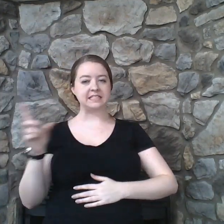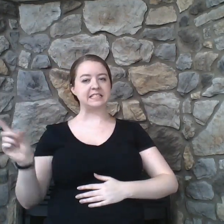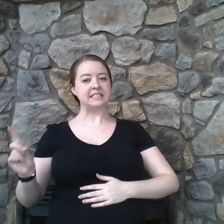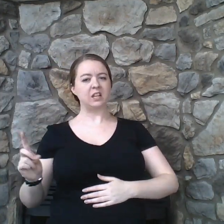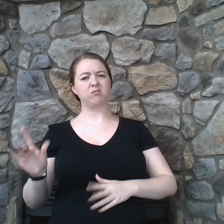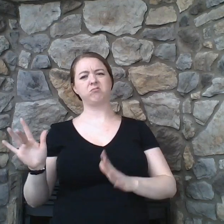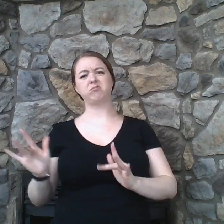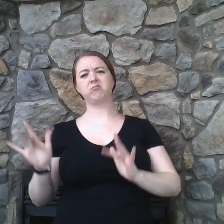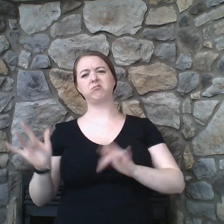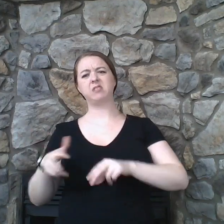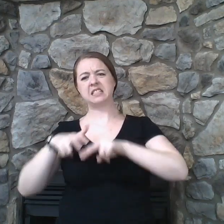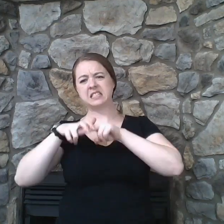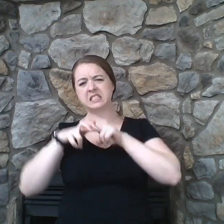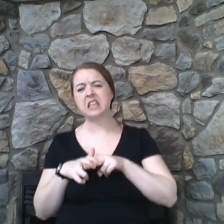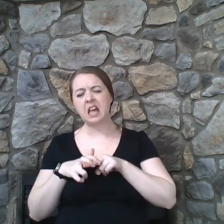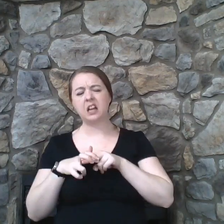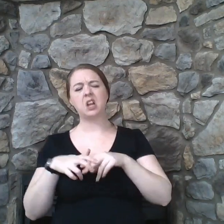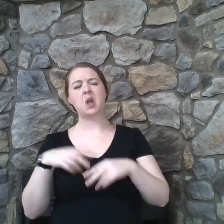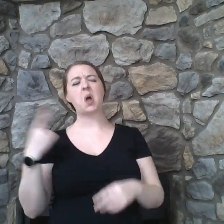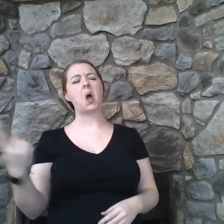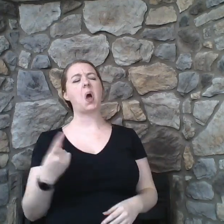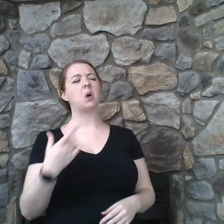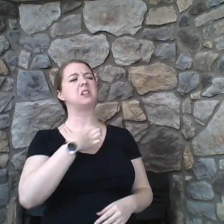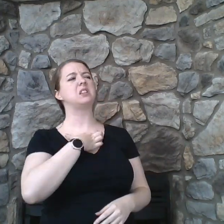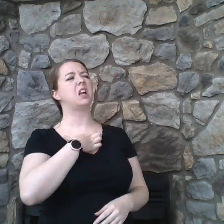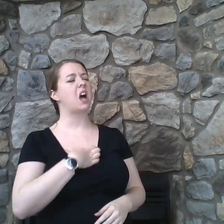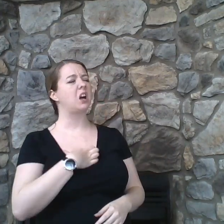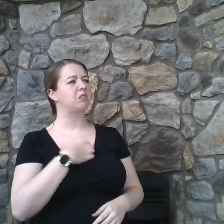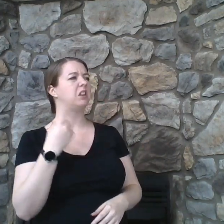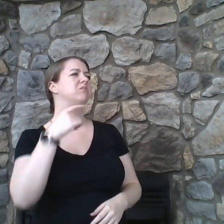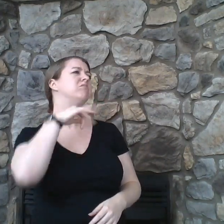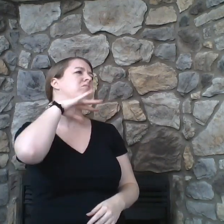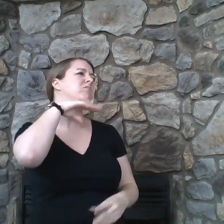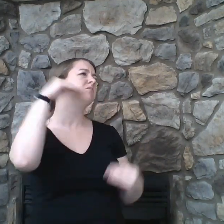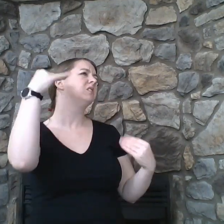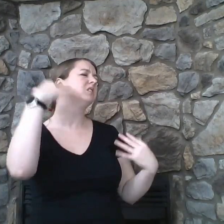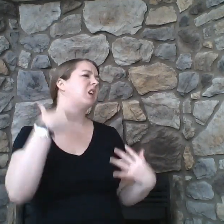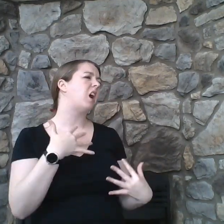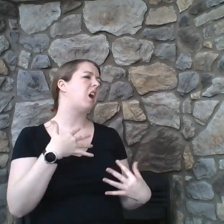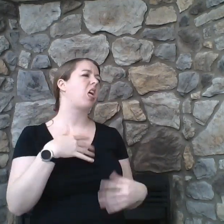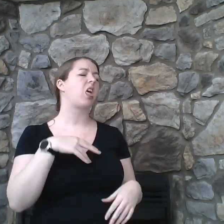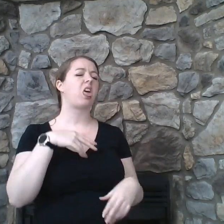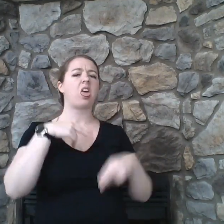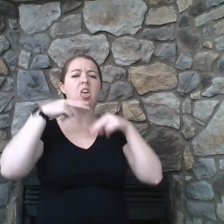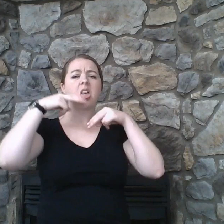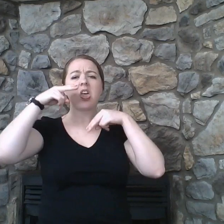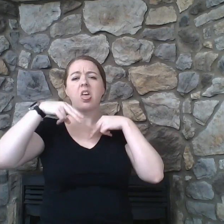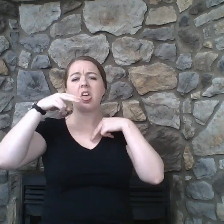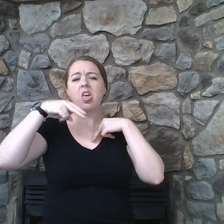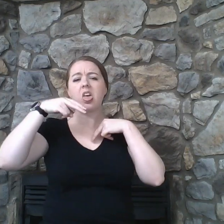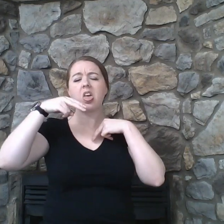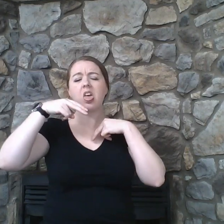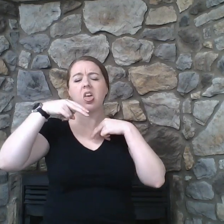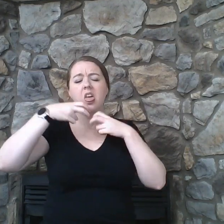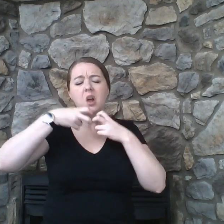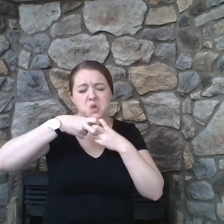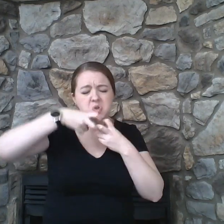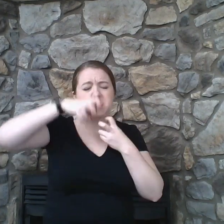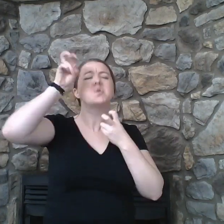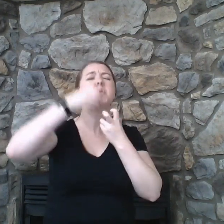Down sat Dingo, poor dog Dingo, always hungry, dusky in the sunshine, hung out his